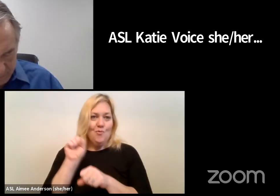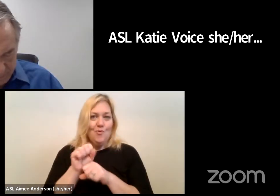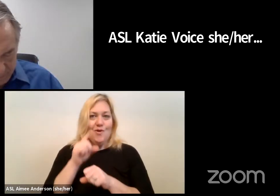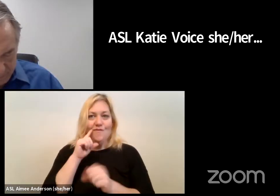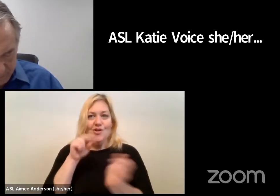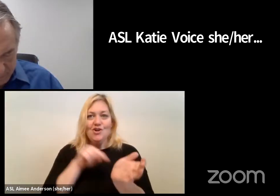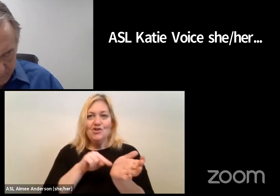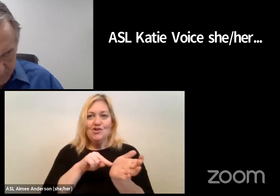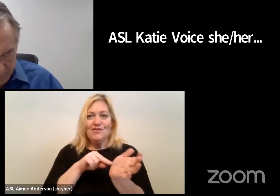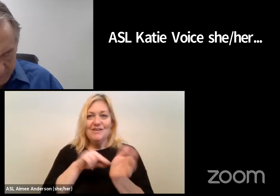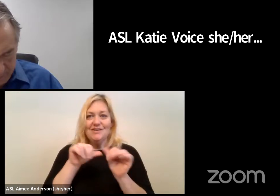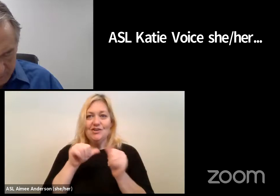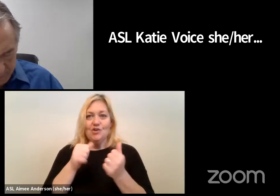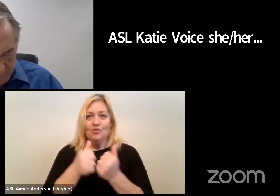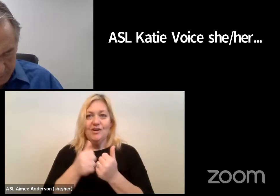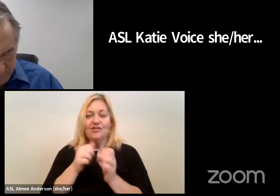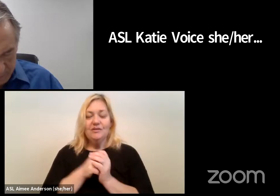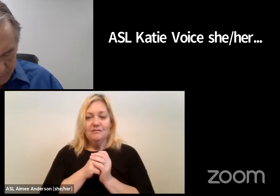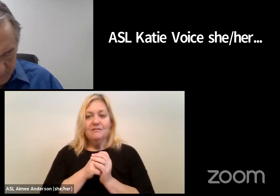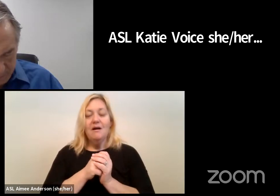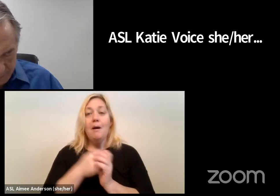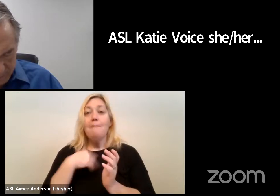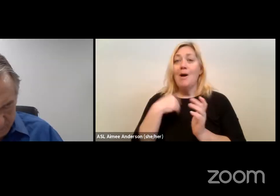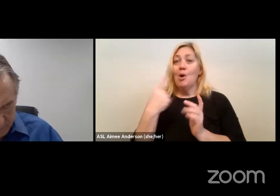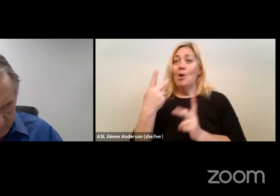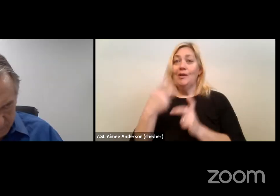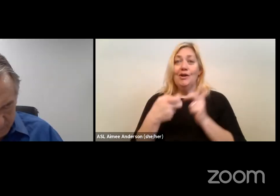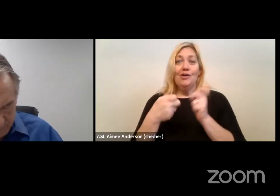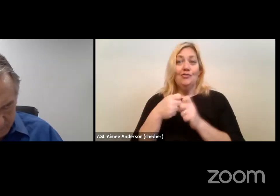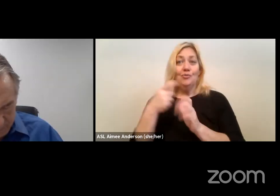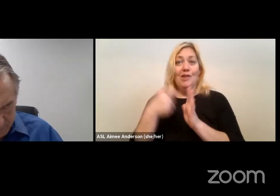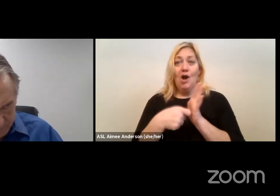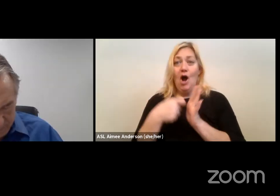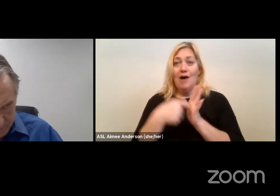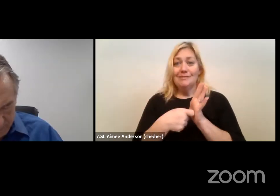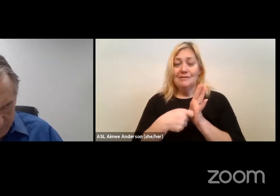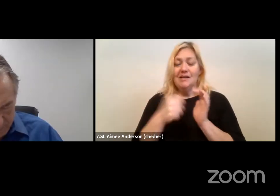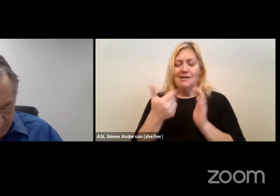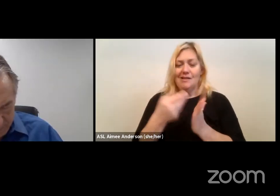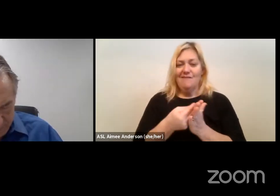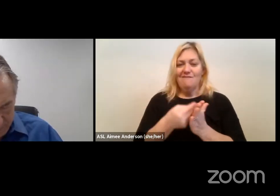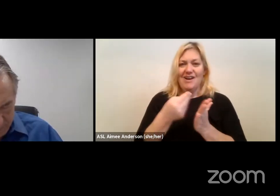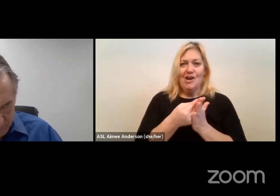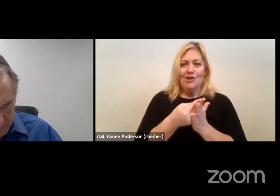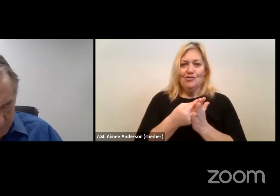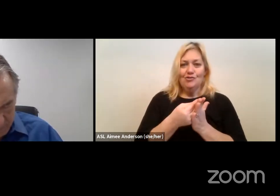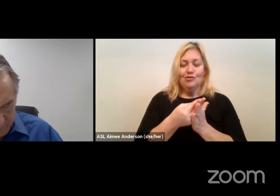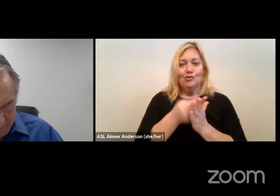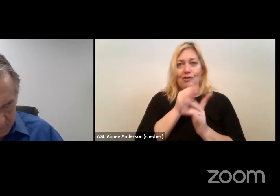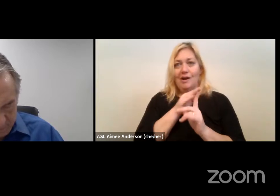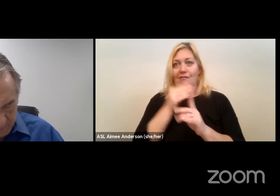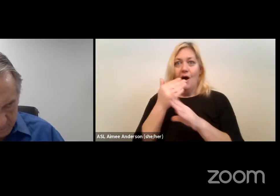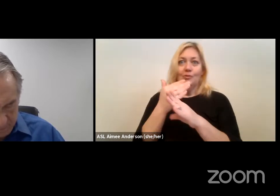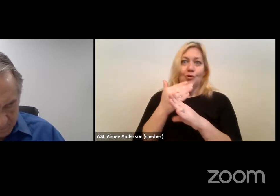Nurses Association. My only issue is with the cost and another financial obstacle.